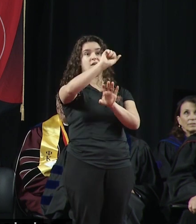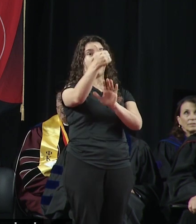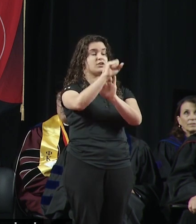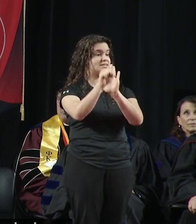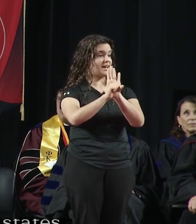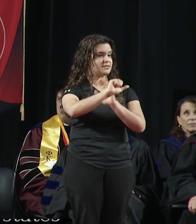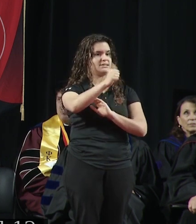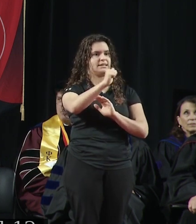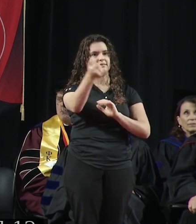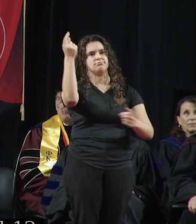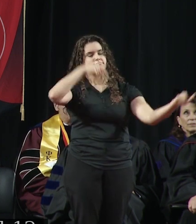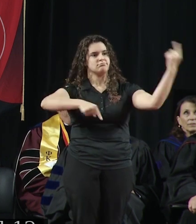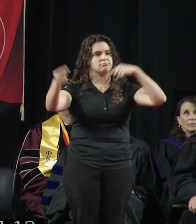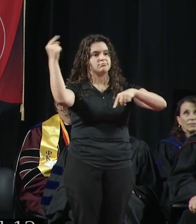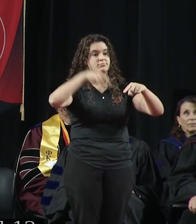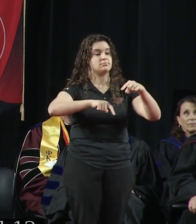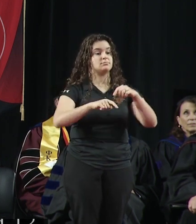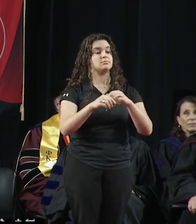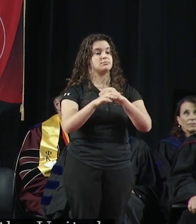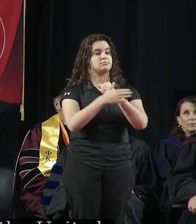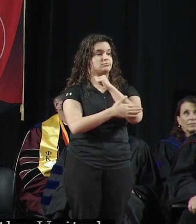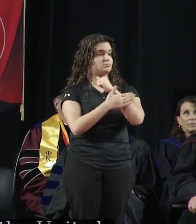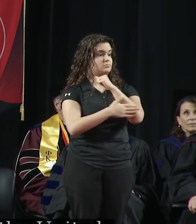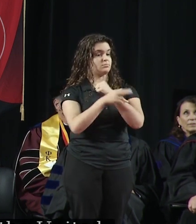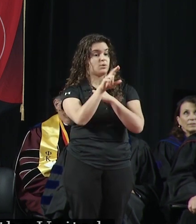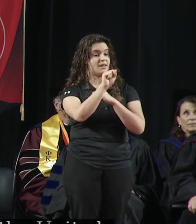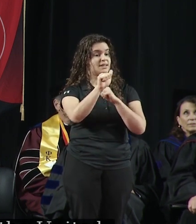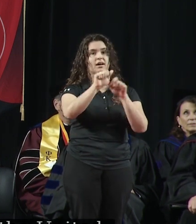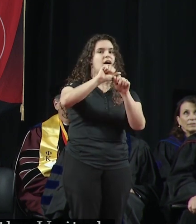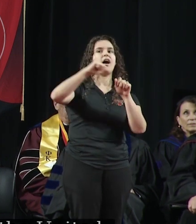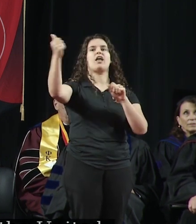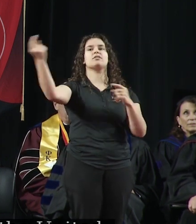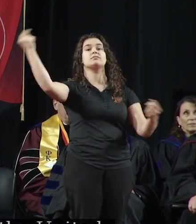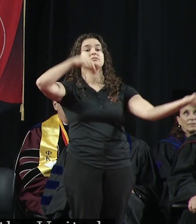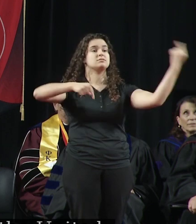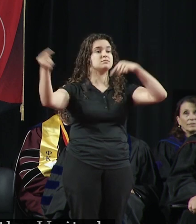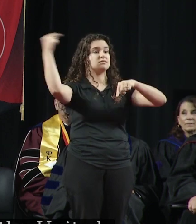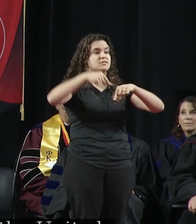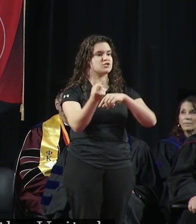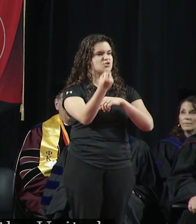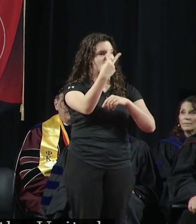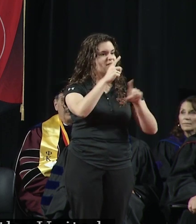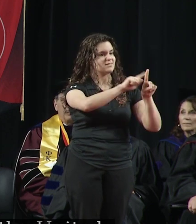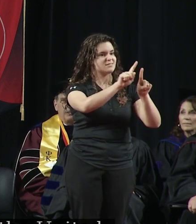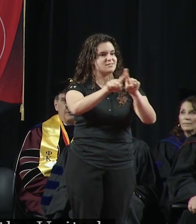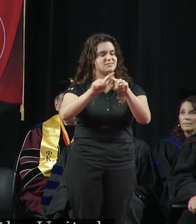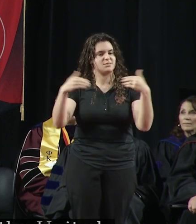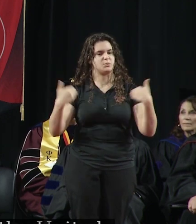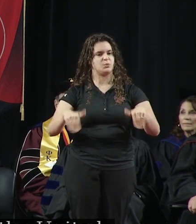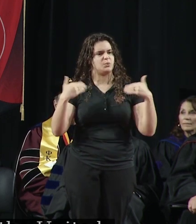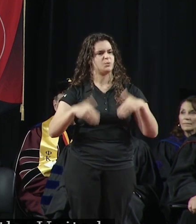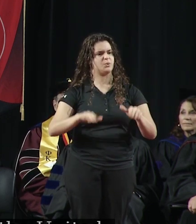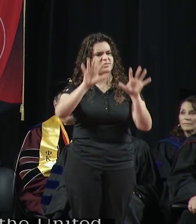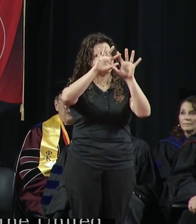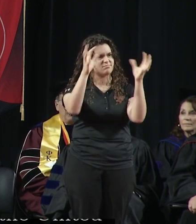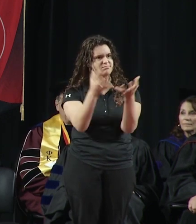and 12 countries outside of the United States. That is a real global